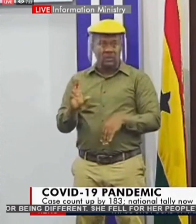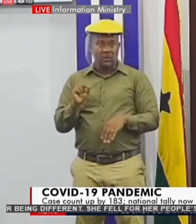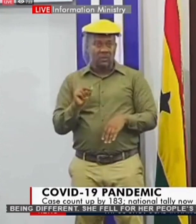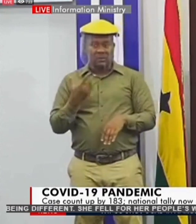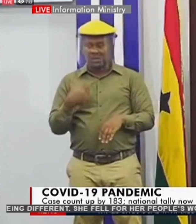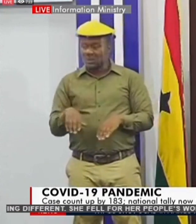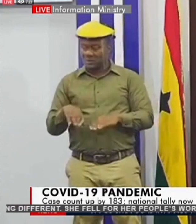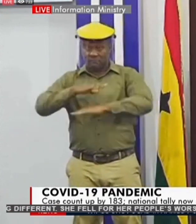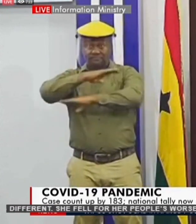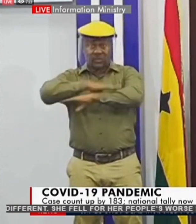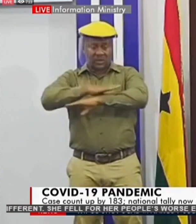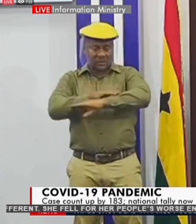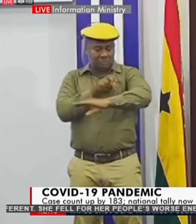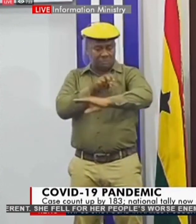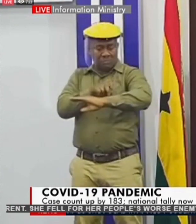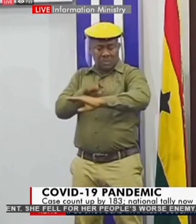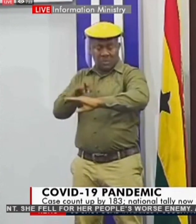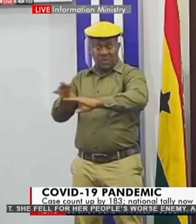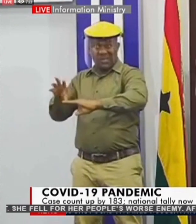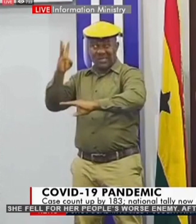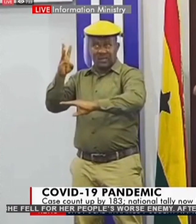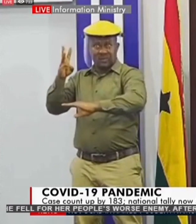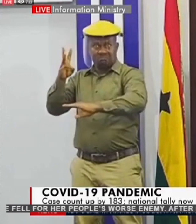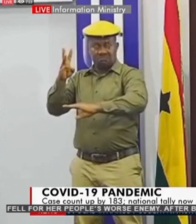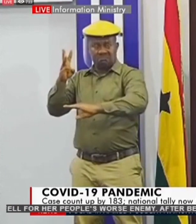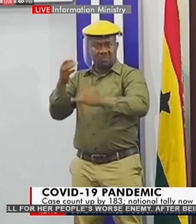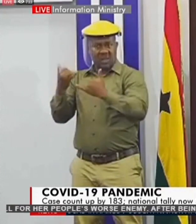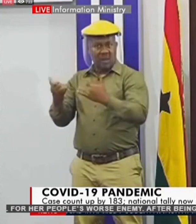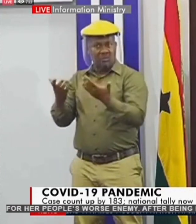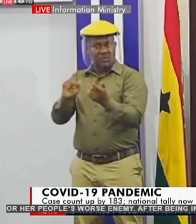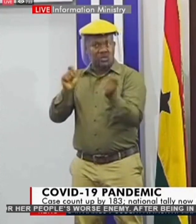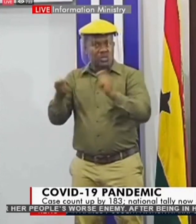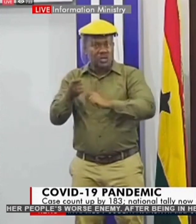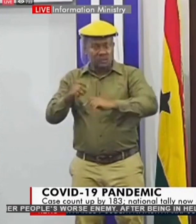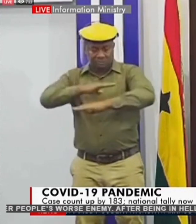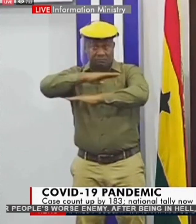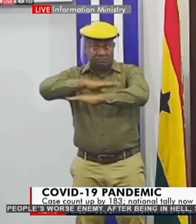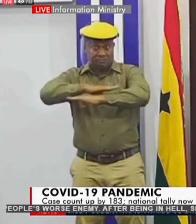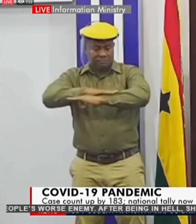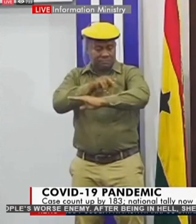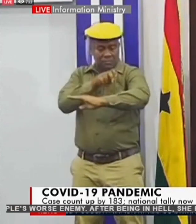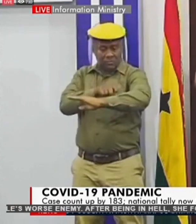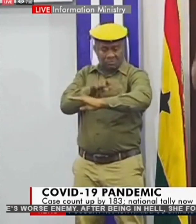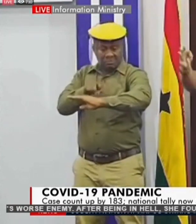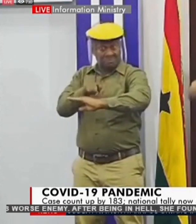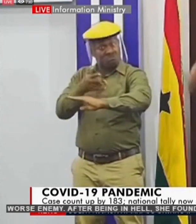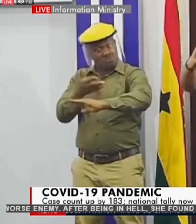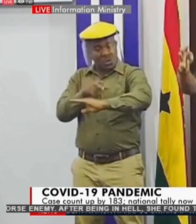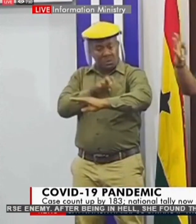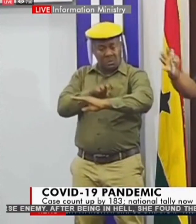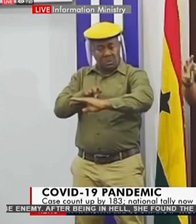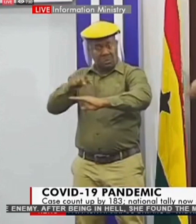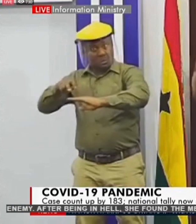sitting around the table, they are looking at about 2 or 3. So we can even have different times for different times